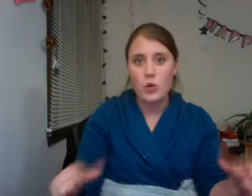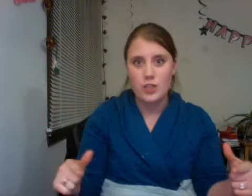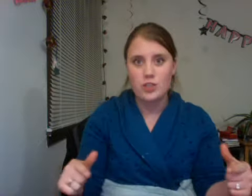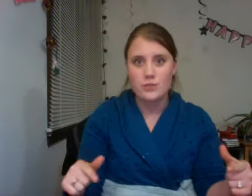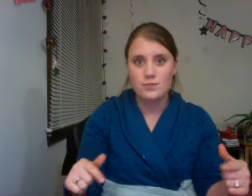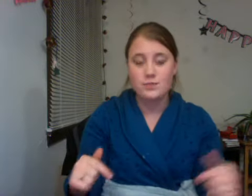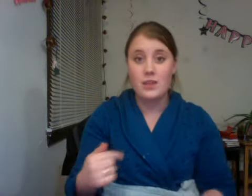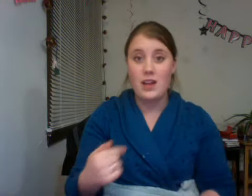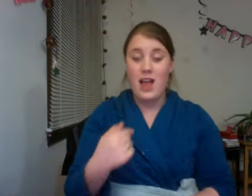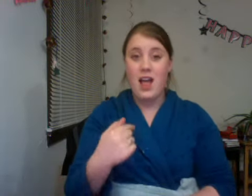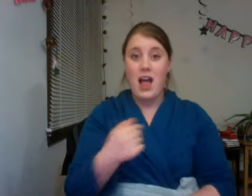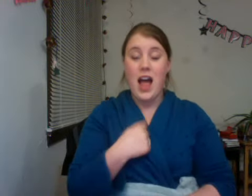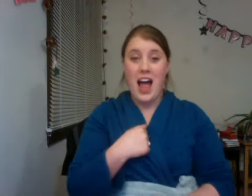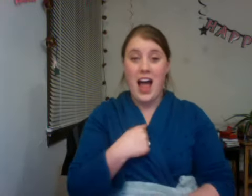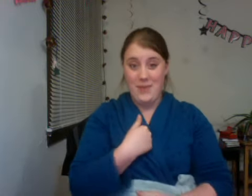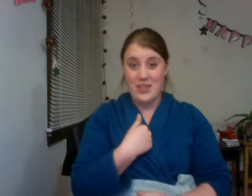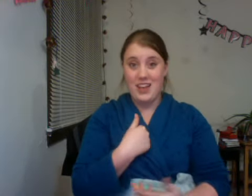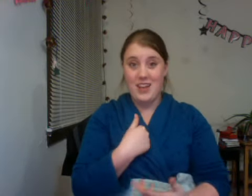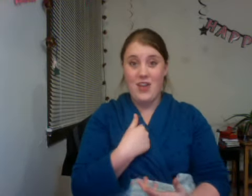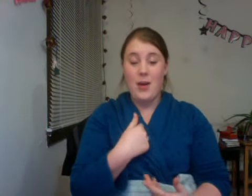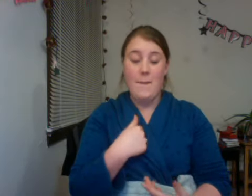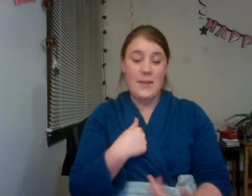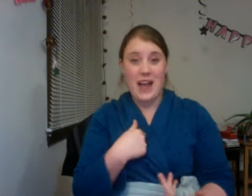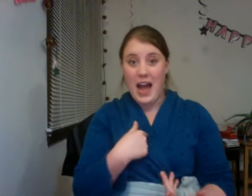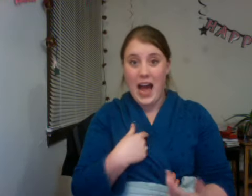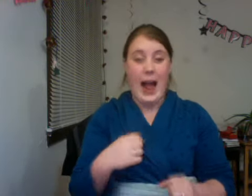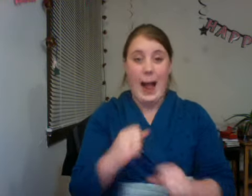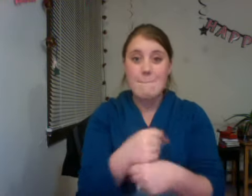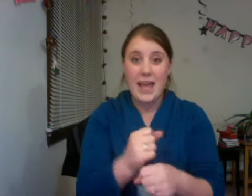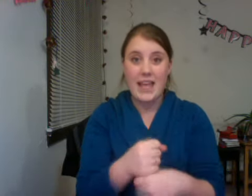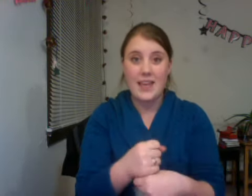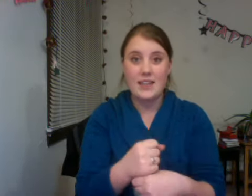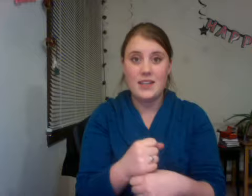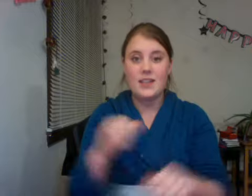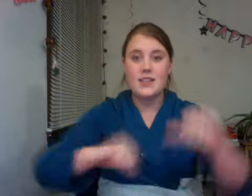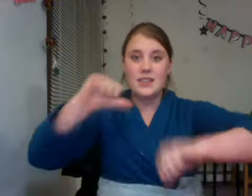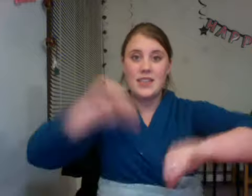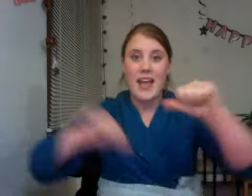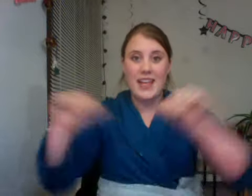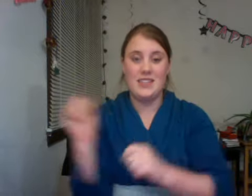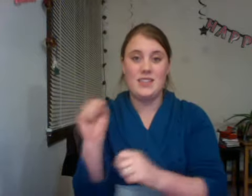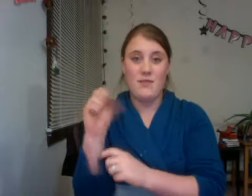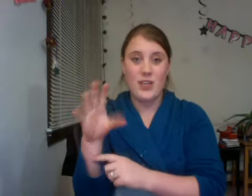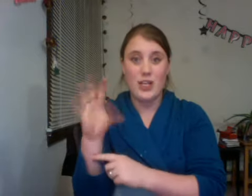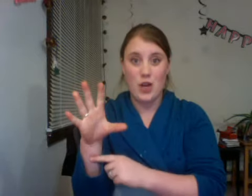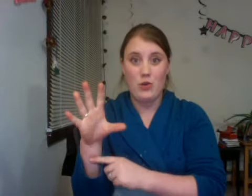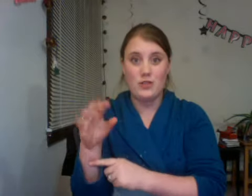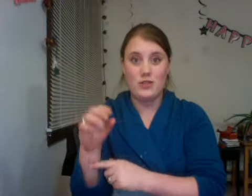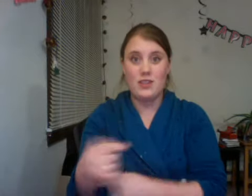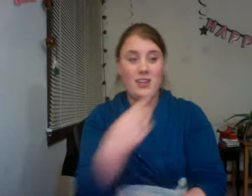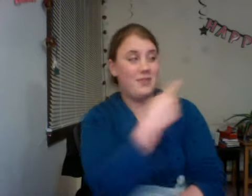most of my free time making these science videos that I put on YouTube. I explain chemical equilibrium